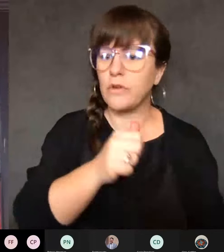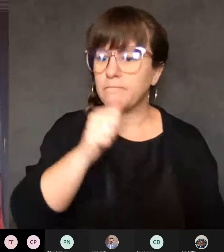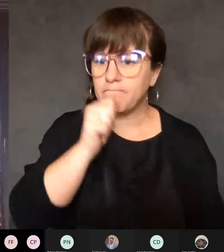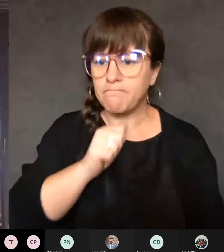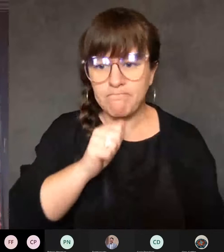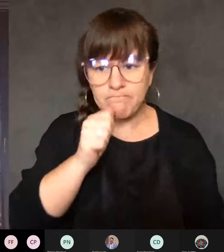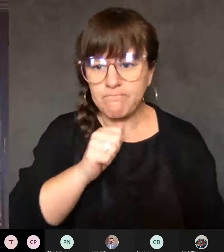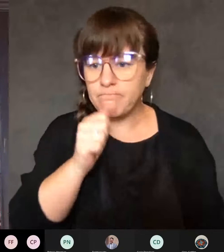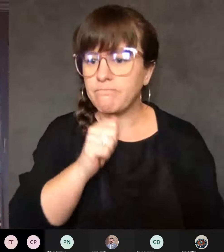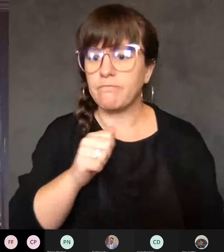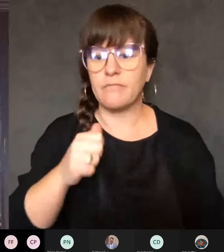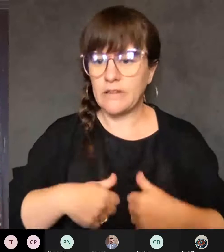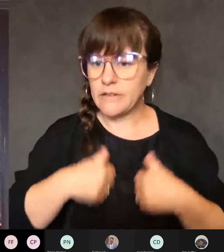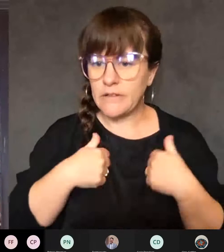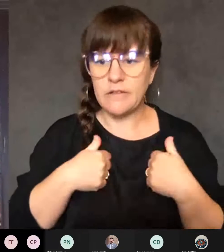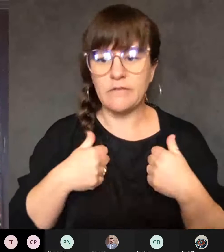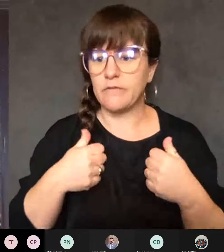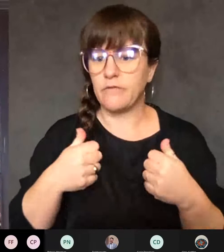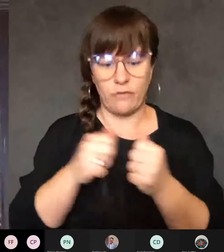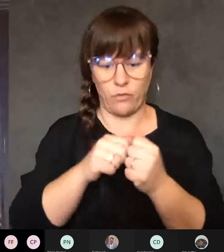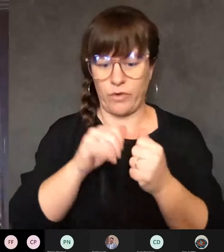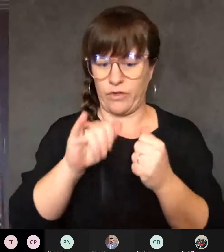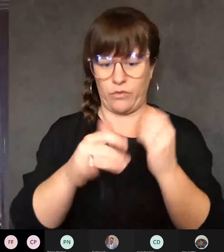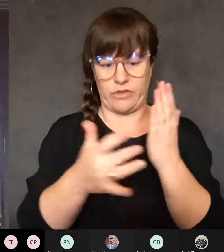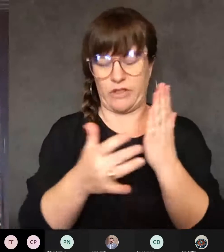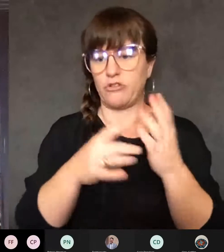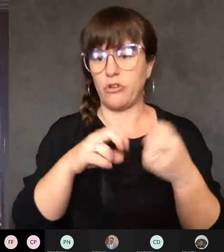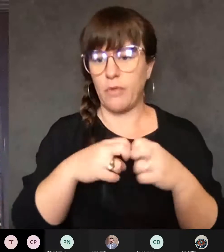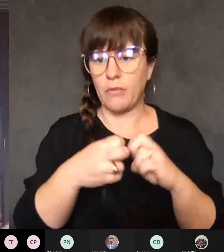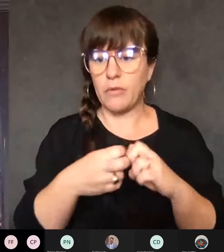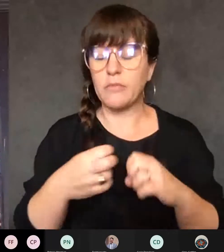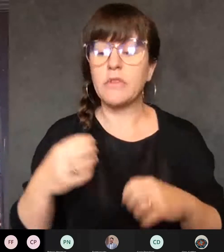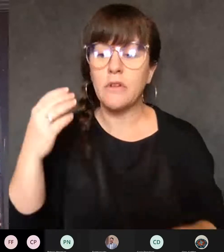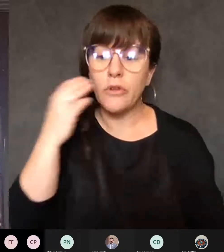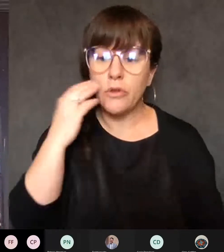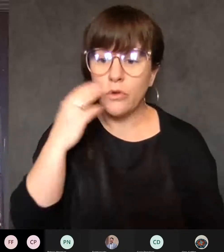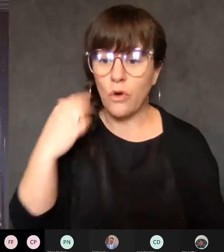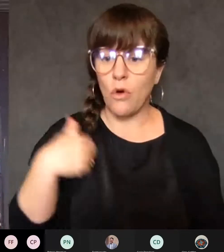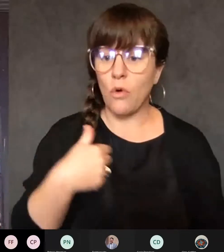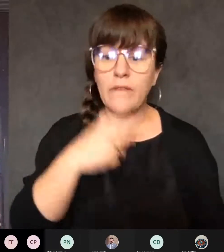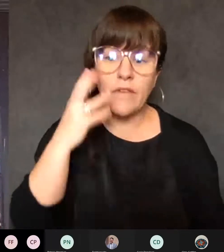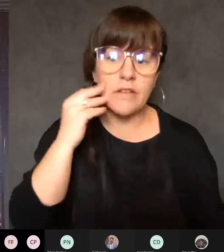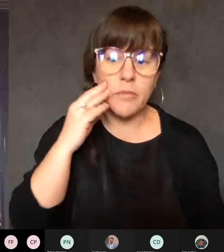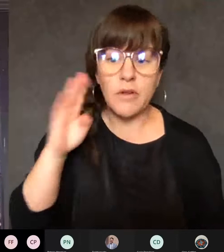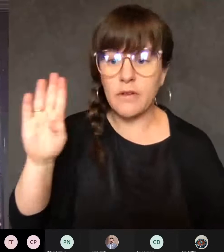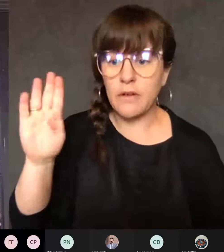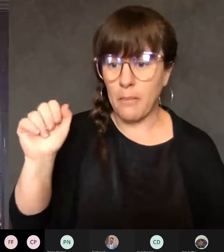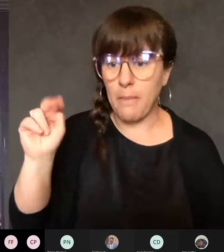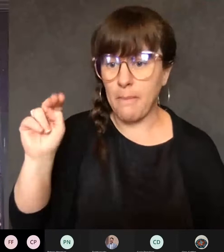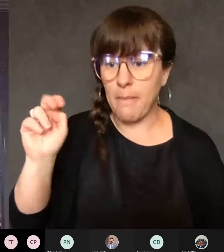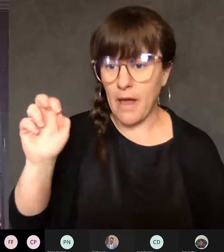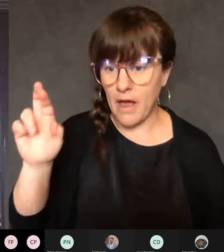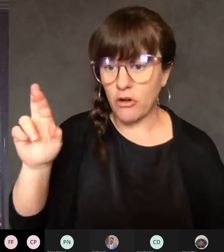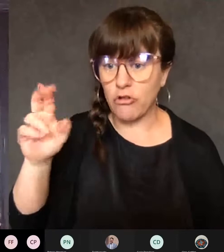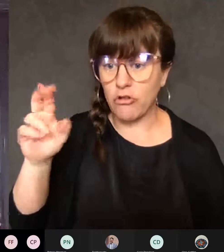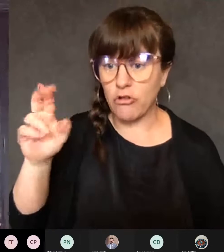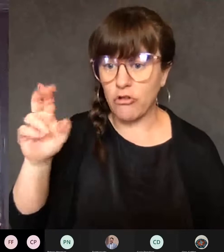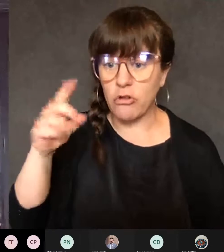And it's not just us, it's every college. We've all had Banner for a long time. It's a great